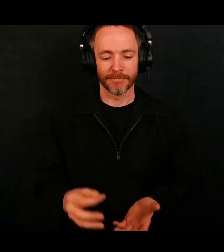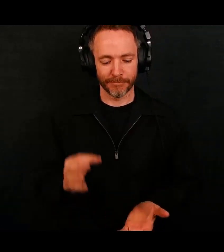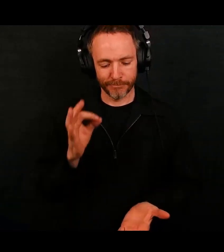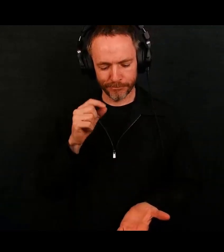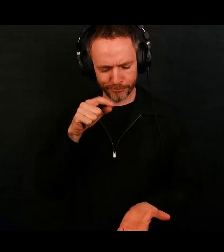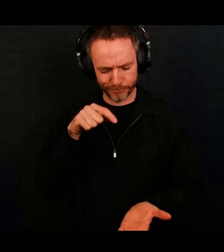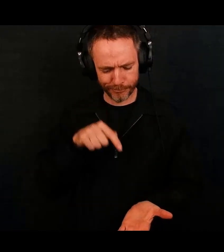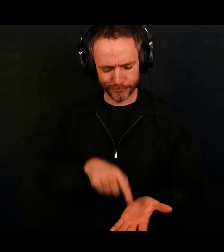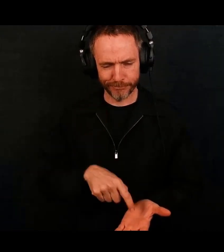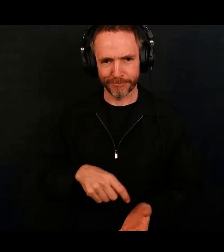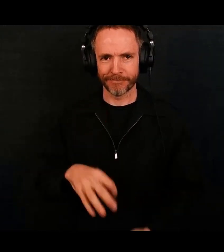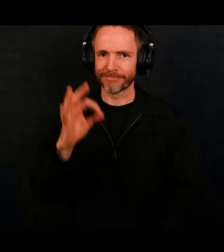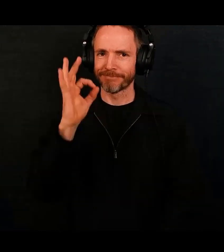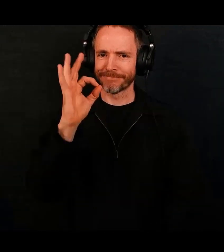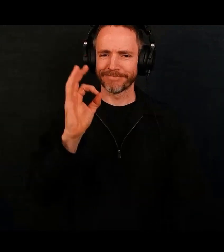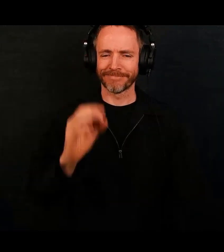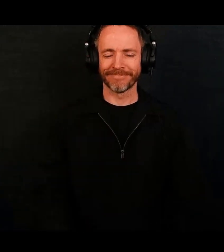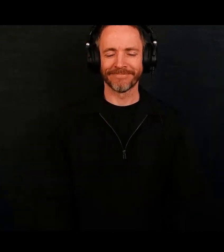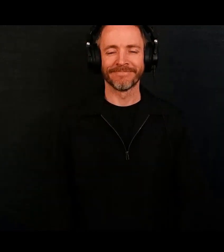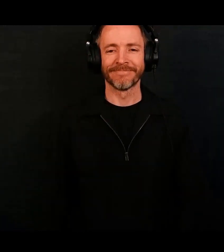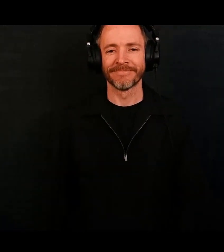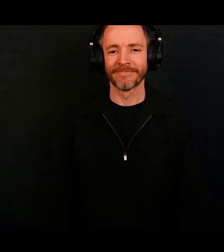Direct hit.